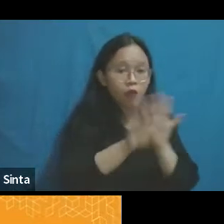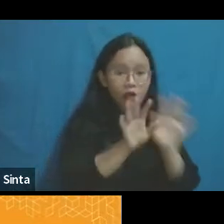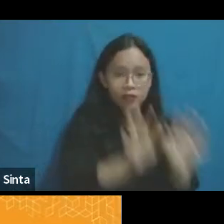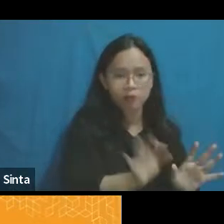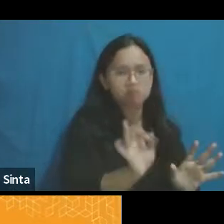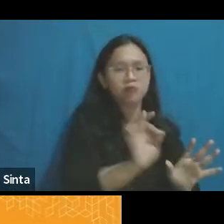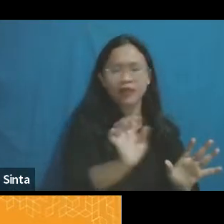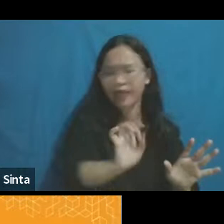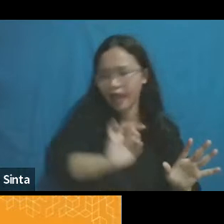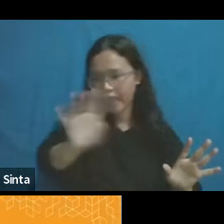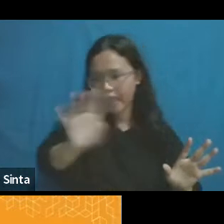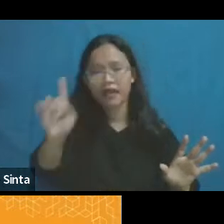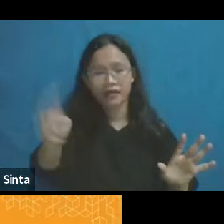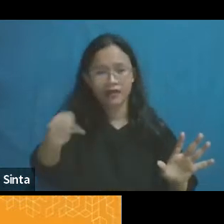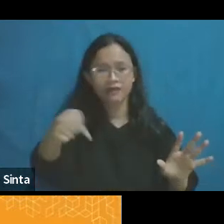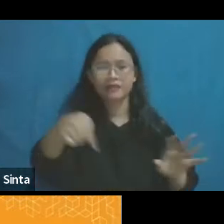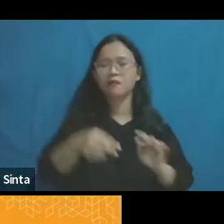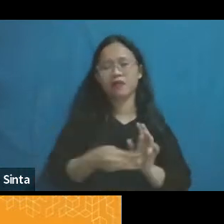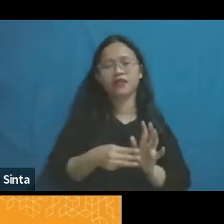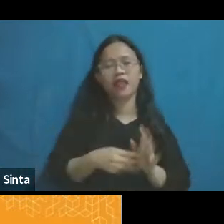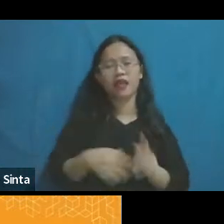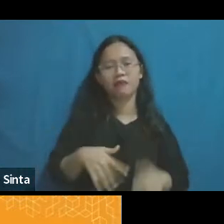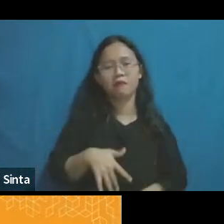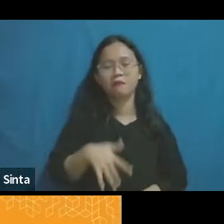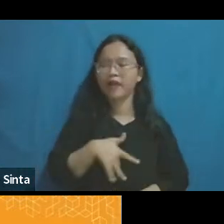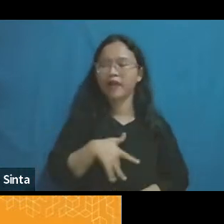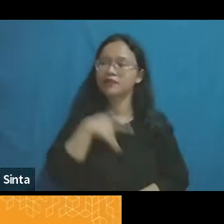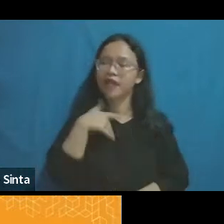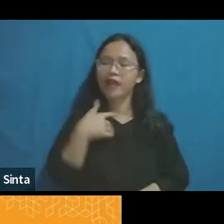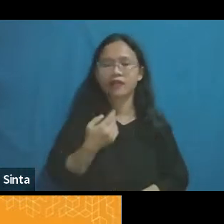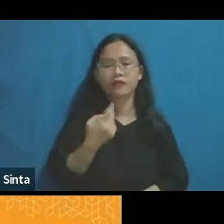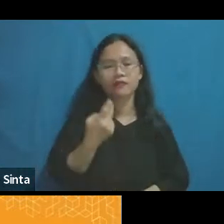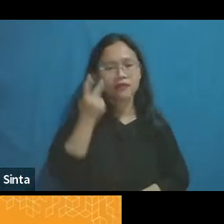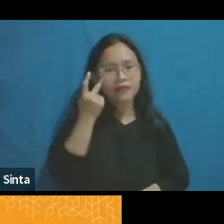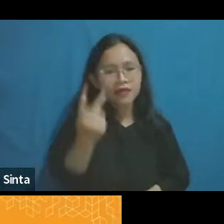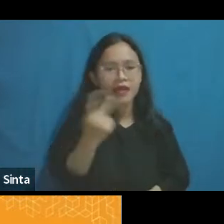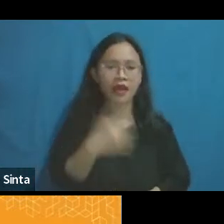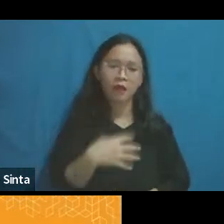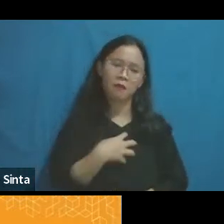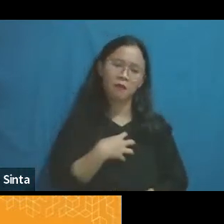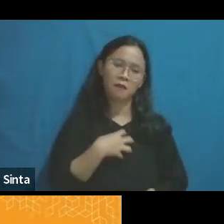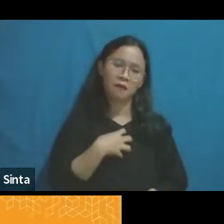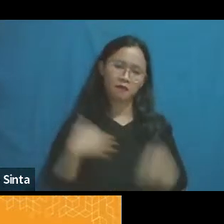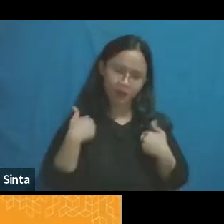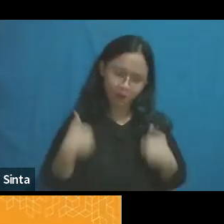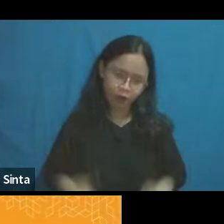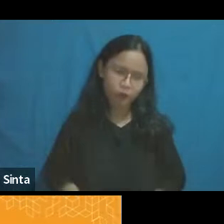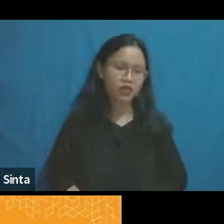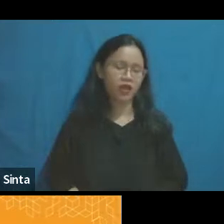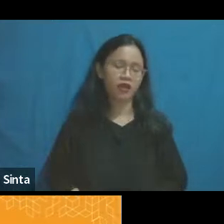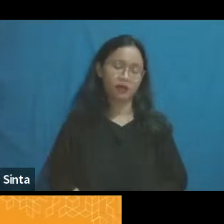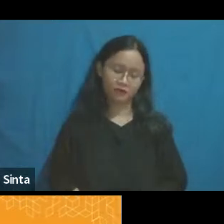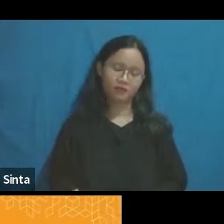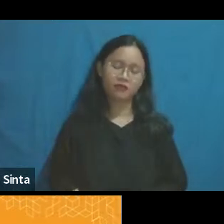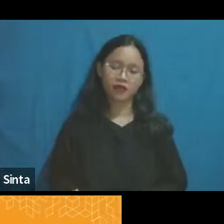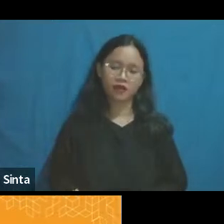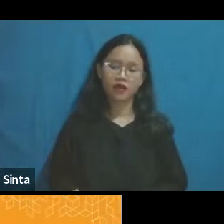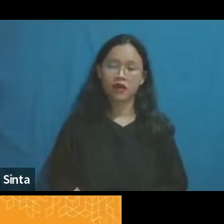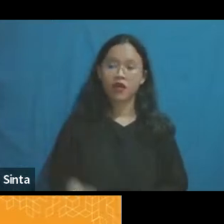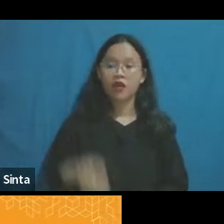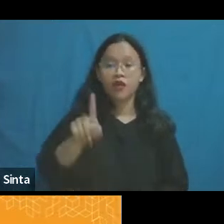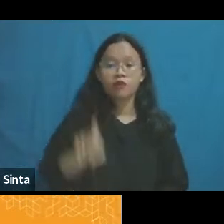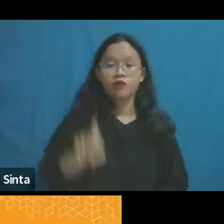situation needs, we as a West Papuan, we need UN intervention for